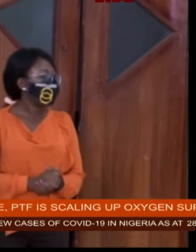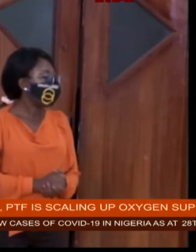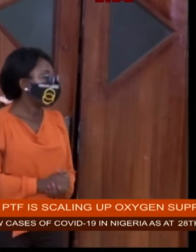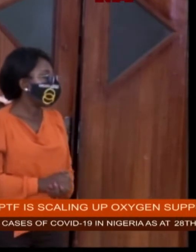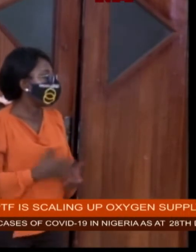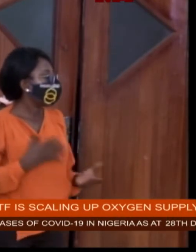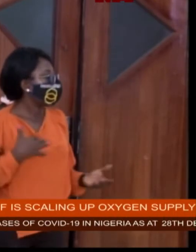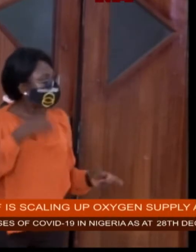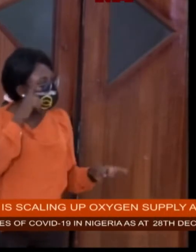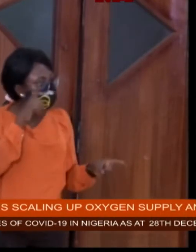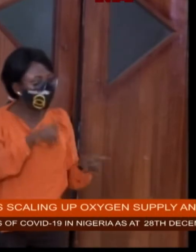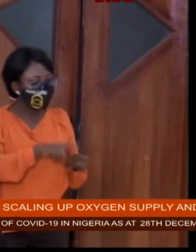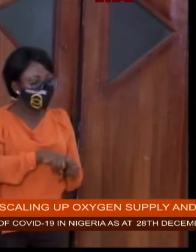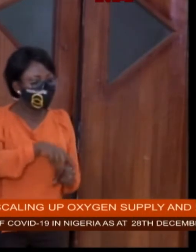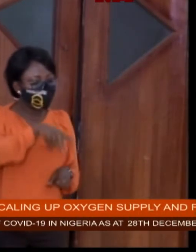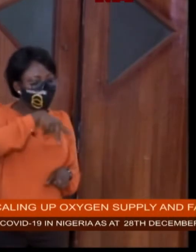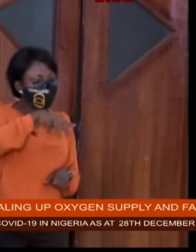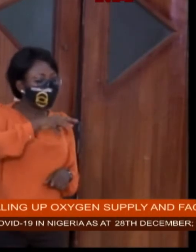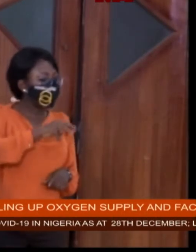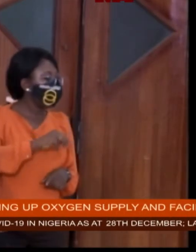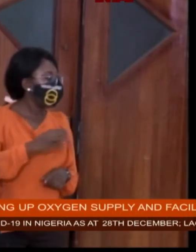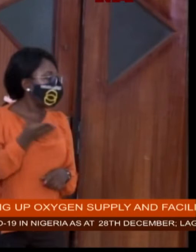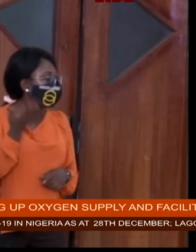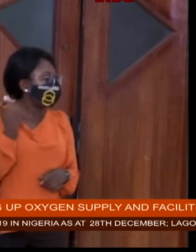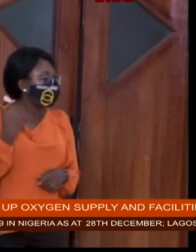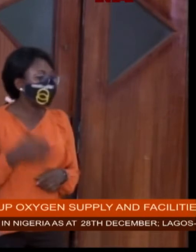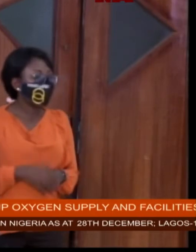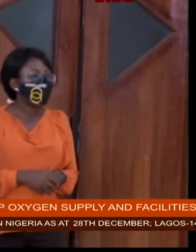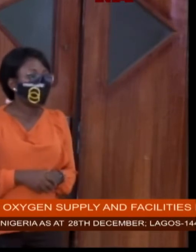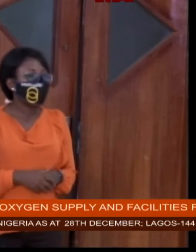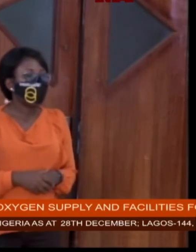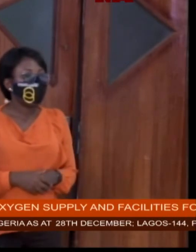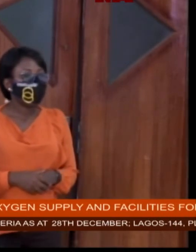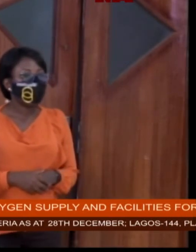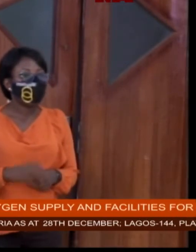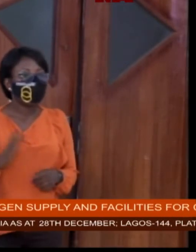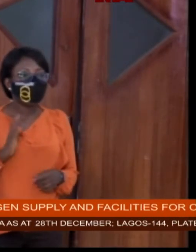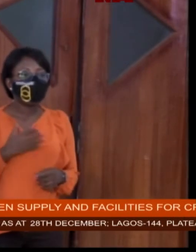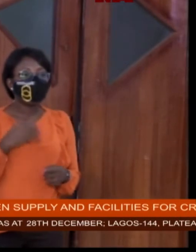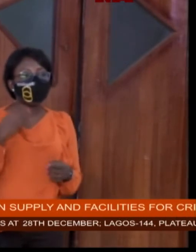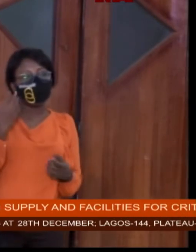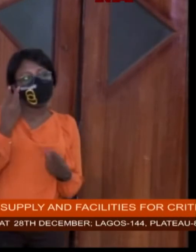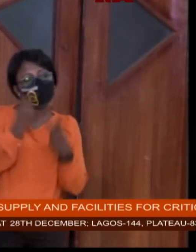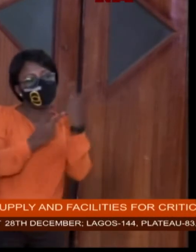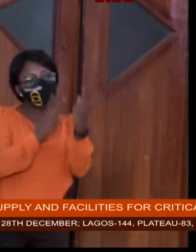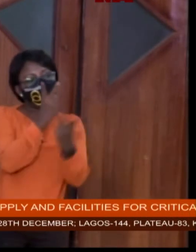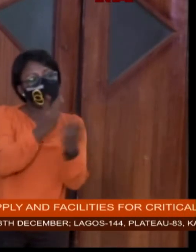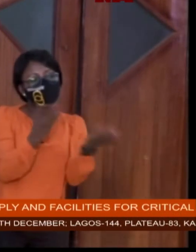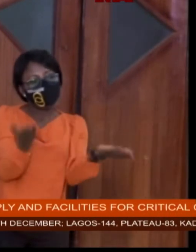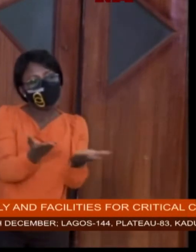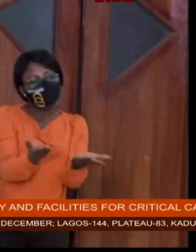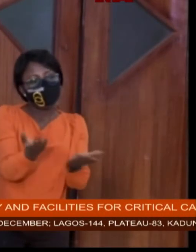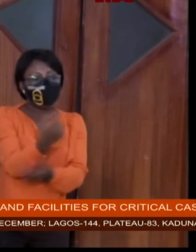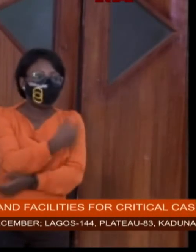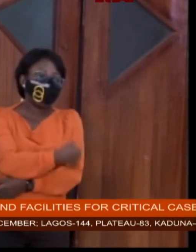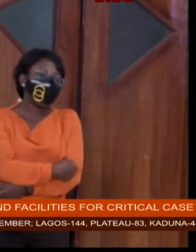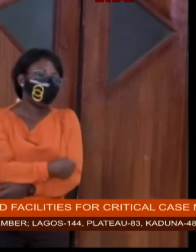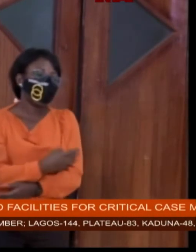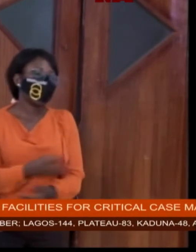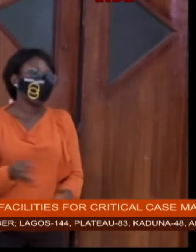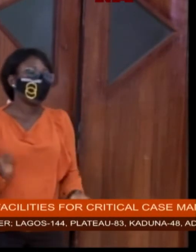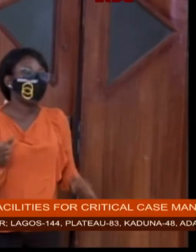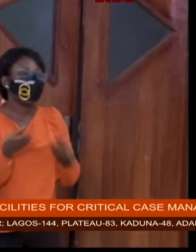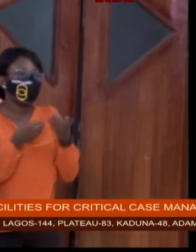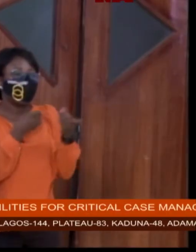my colleague and brother, the Permanent Secretary, not forgetting our guests here today, the